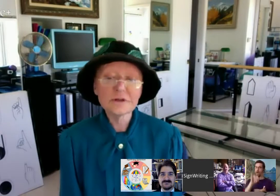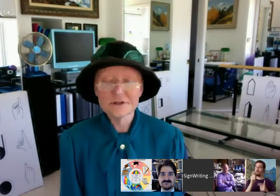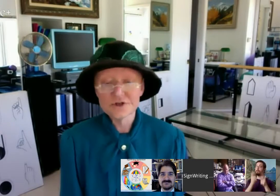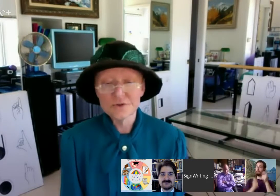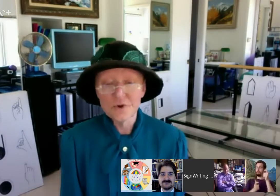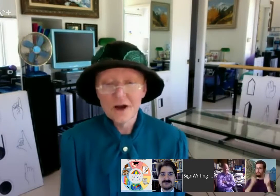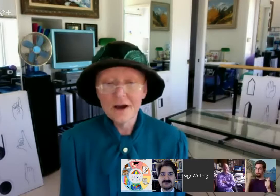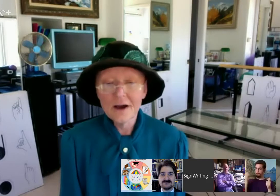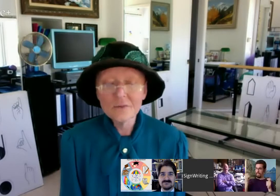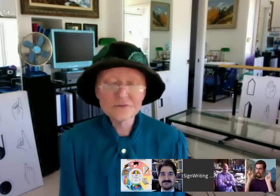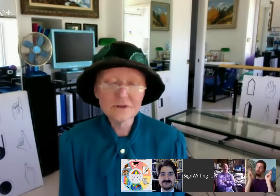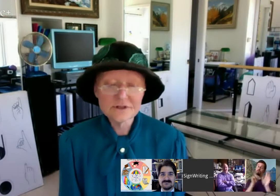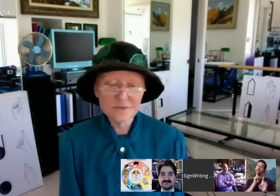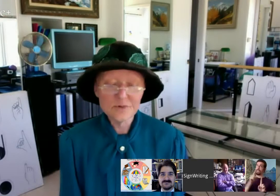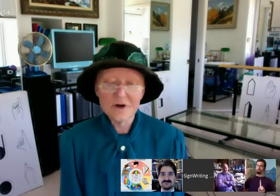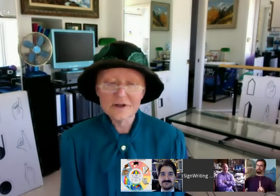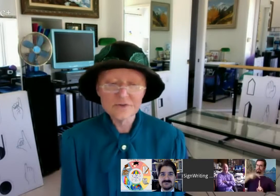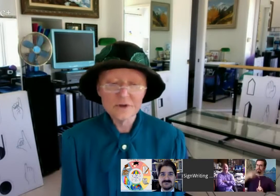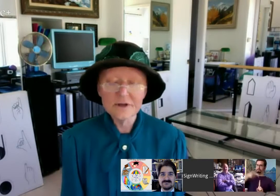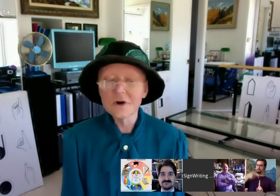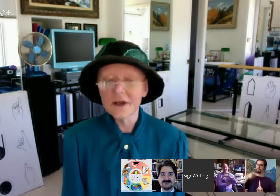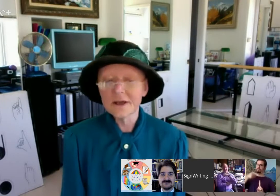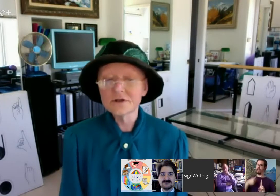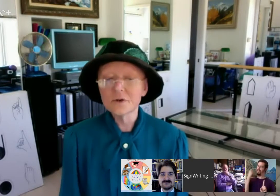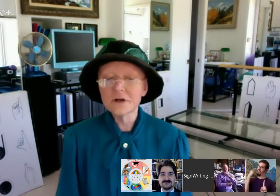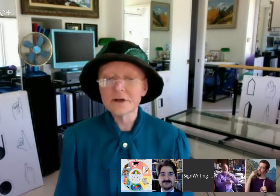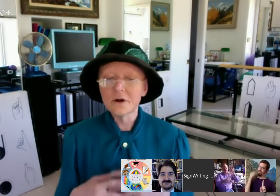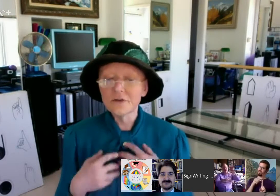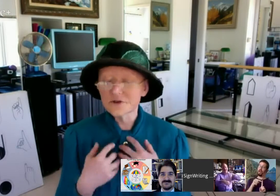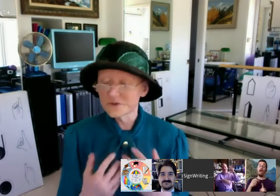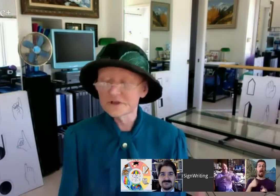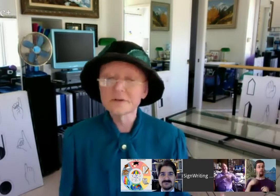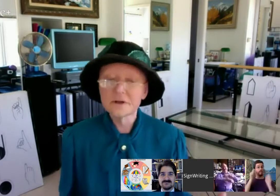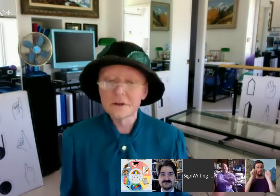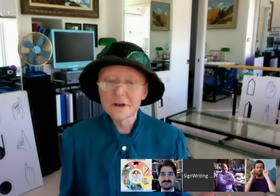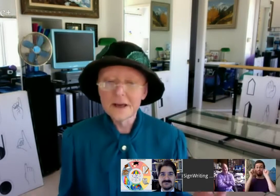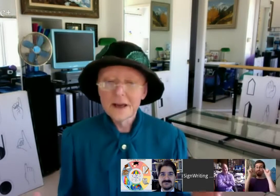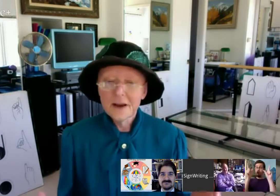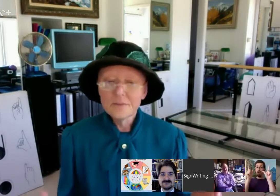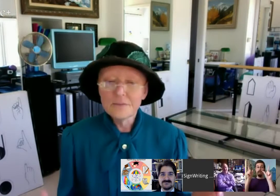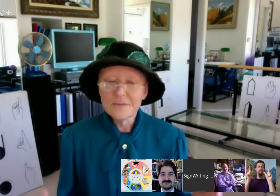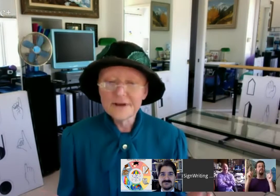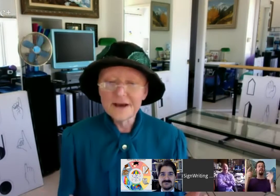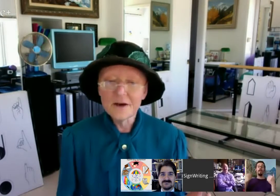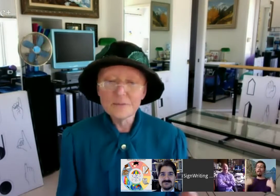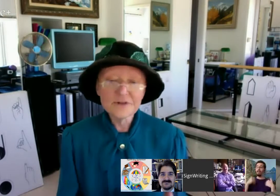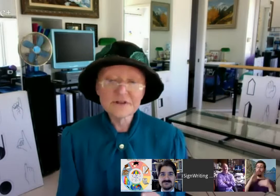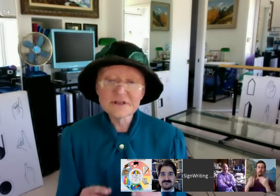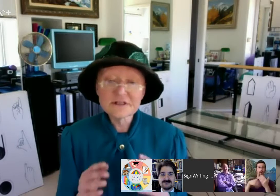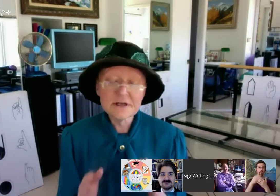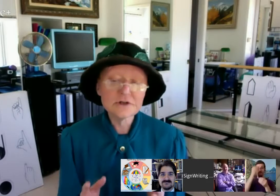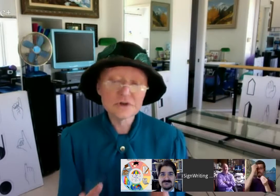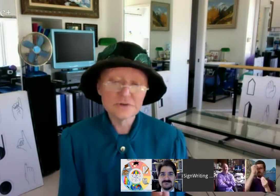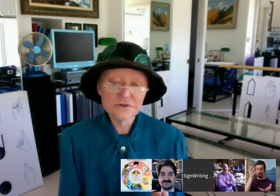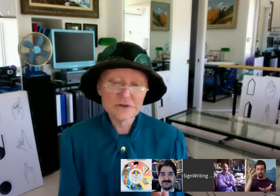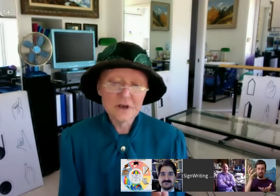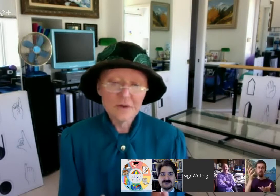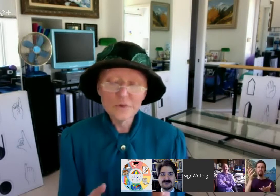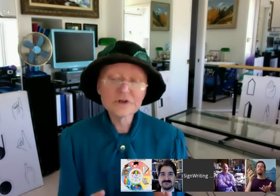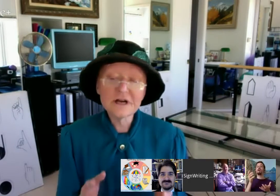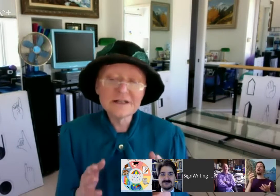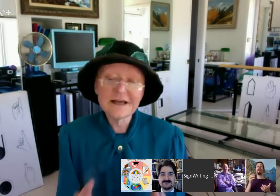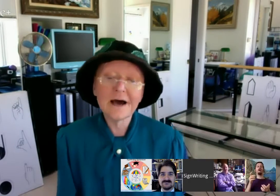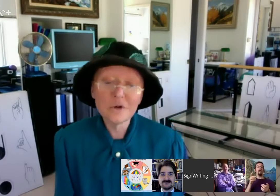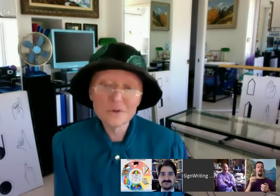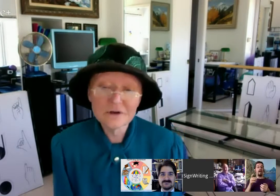going to tell you the real issue. I was really surprised when here I had donated all this material, yeah, but that the